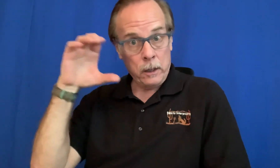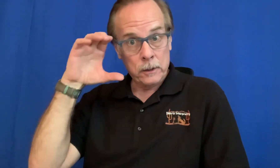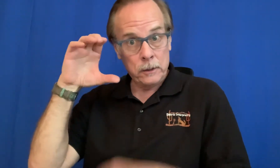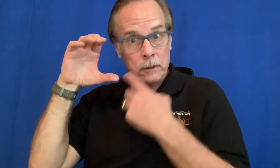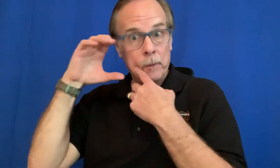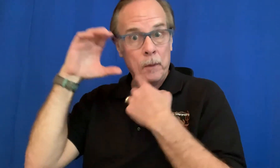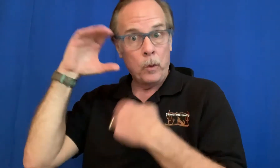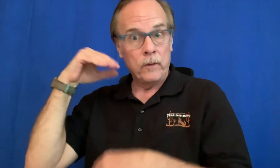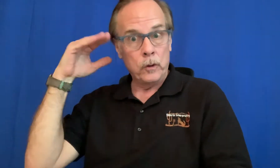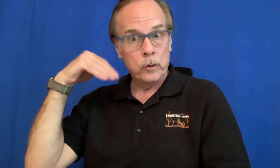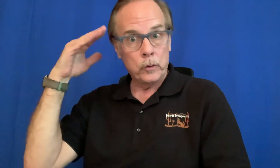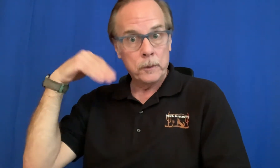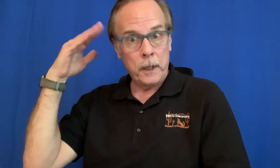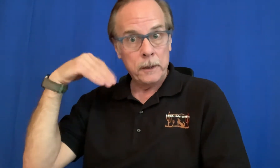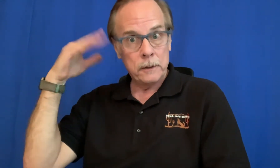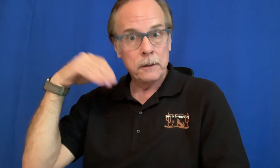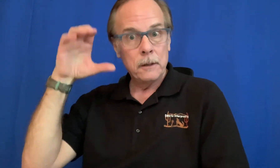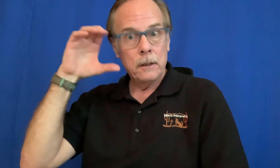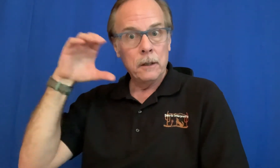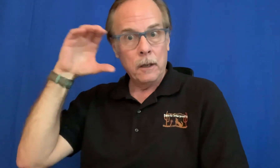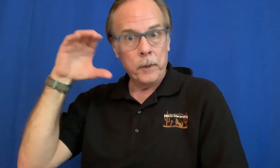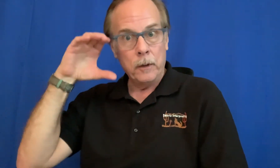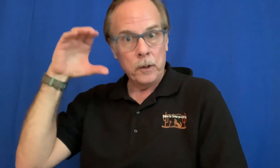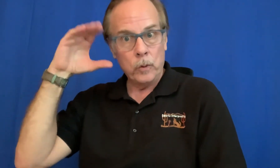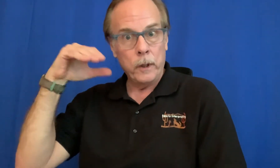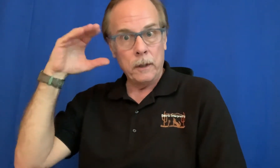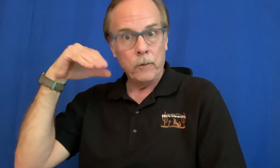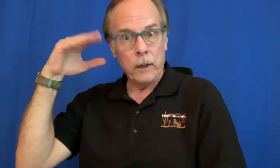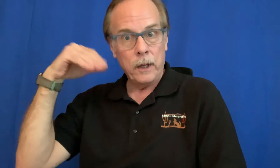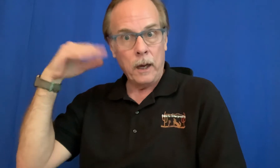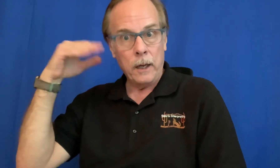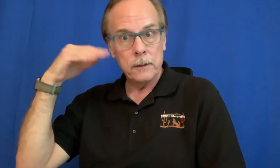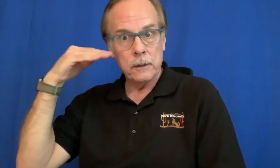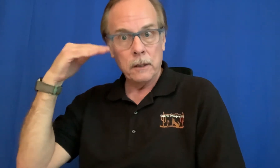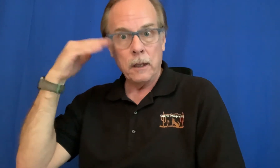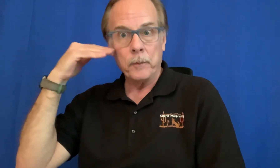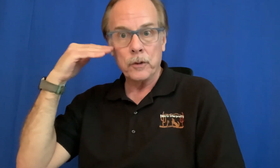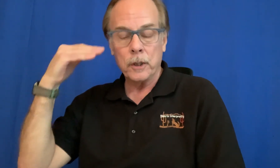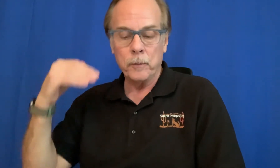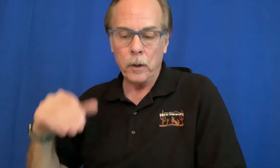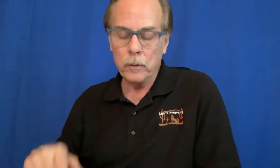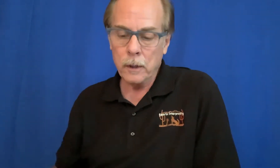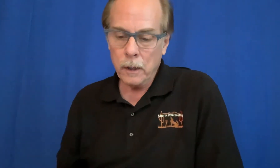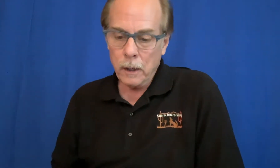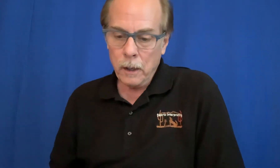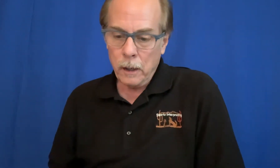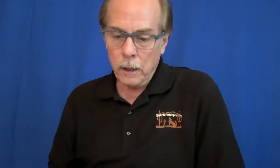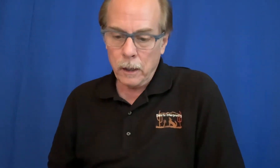Cousins, it could be more of a neutral space up here between, around the eyes, upper cheekbone.